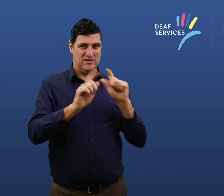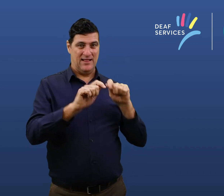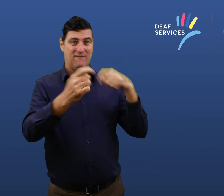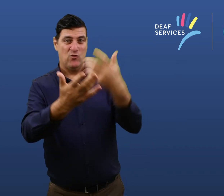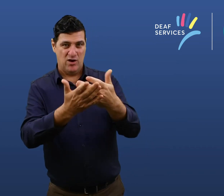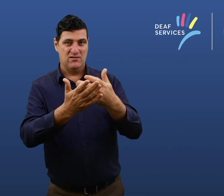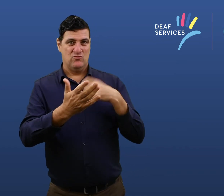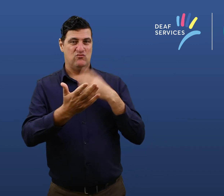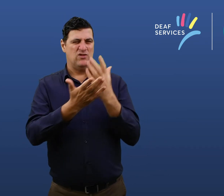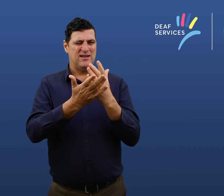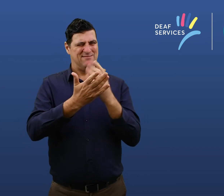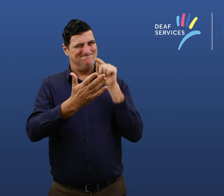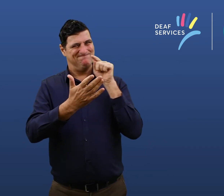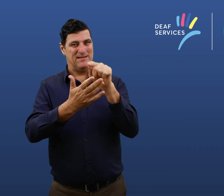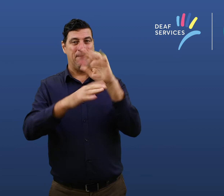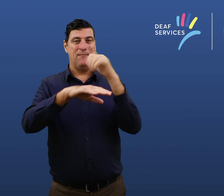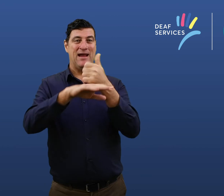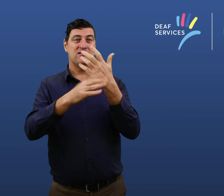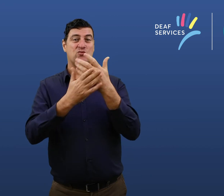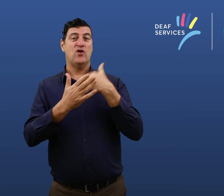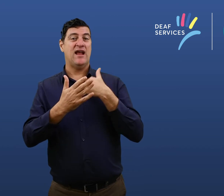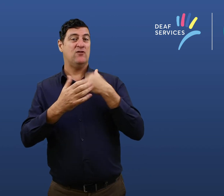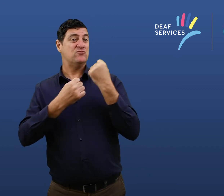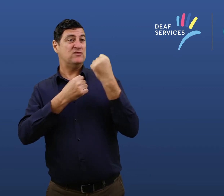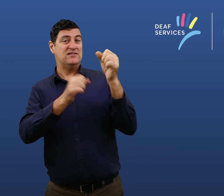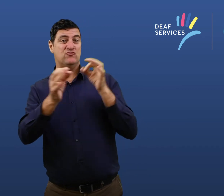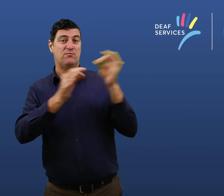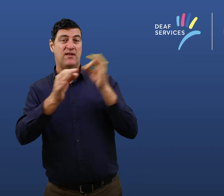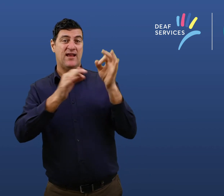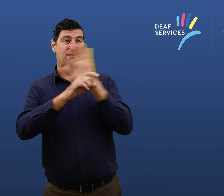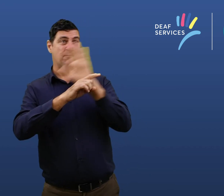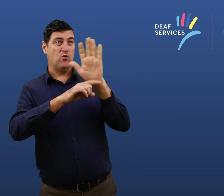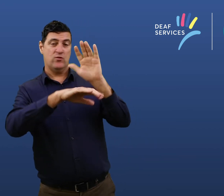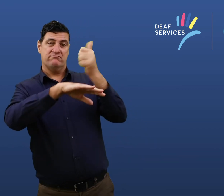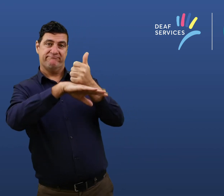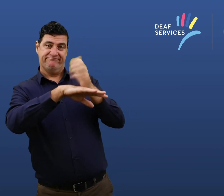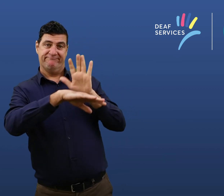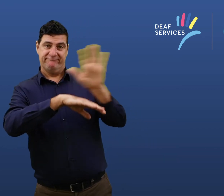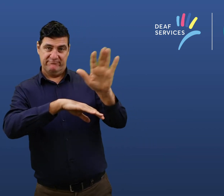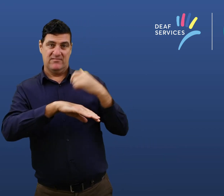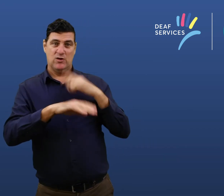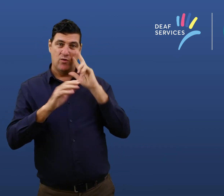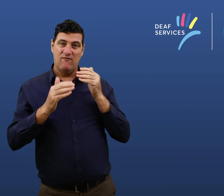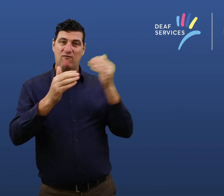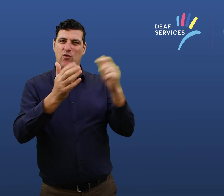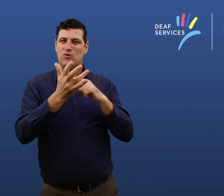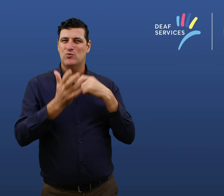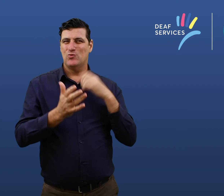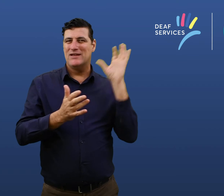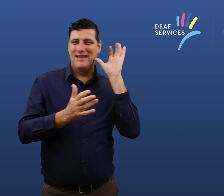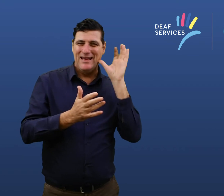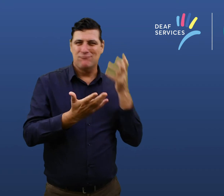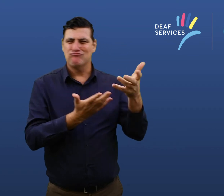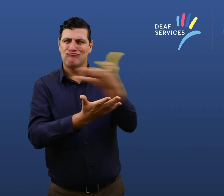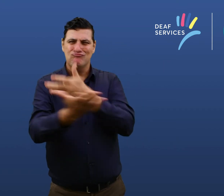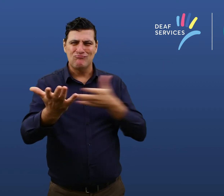a bold agenda to deliver on. And really, that's based on our strategic plan that the board has implemented for